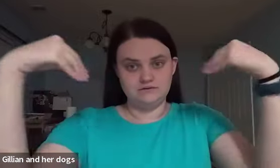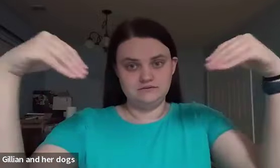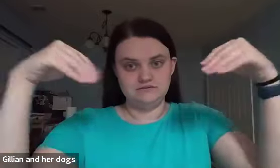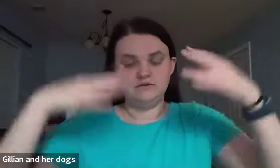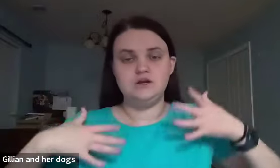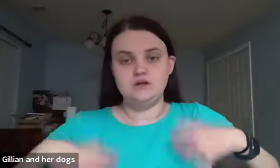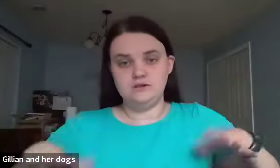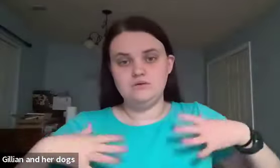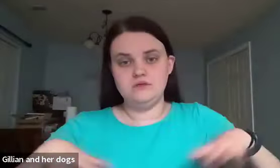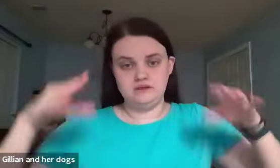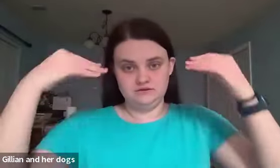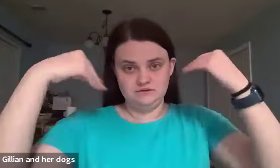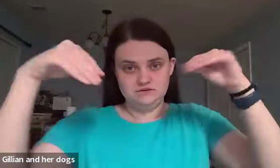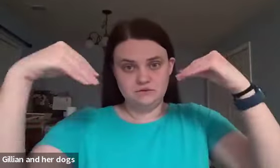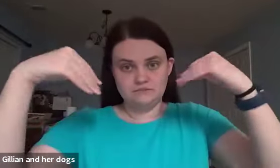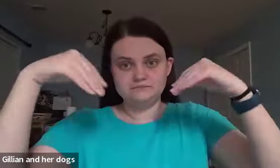store, clothing store.